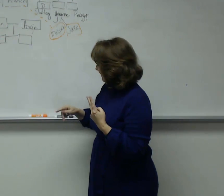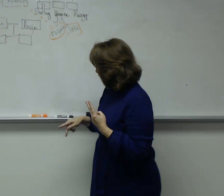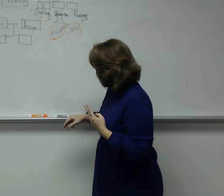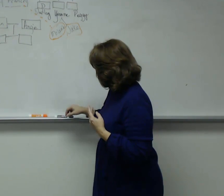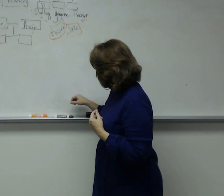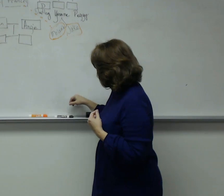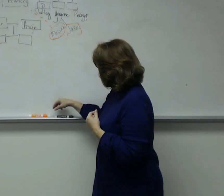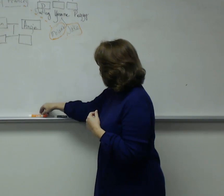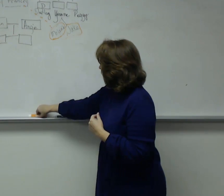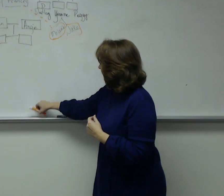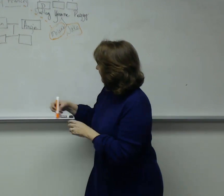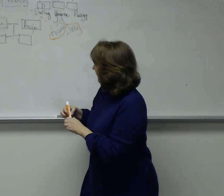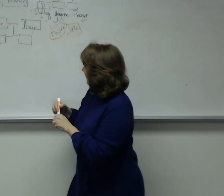Okay.